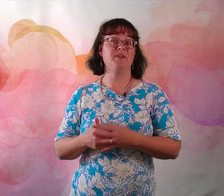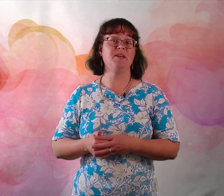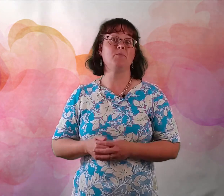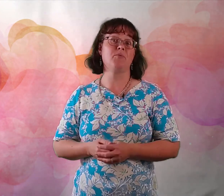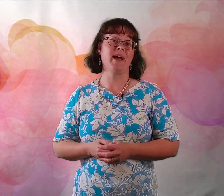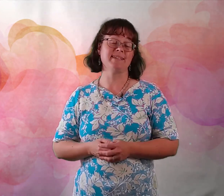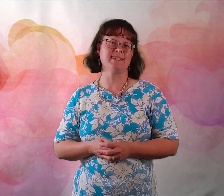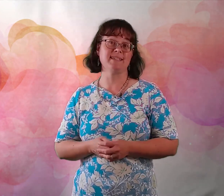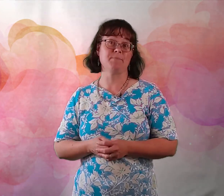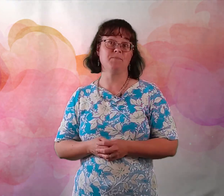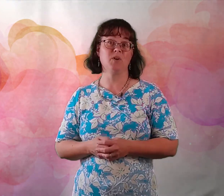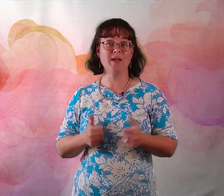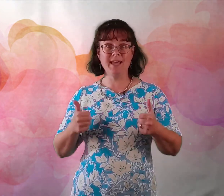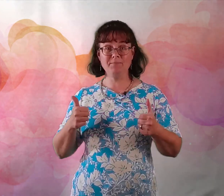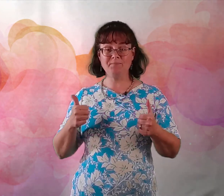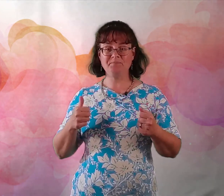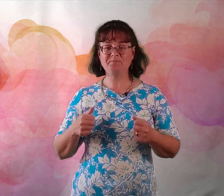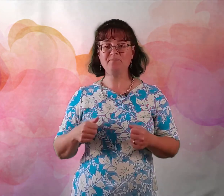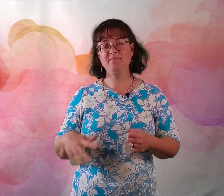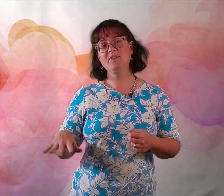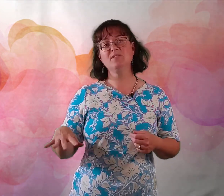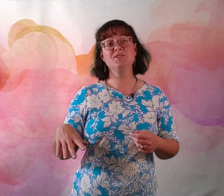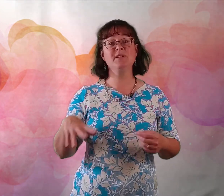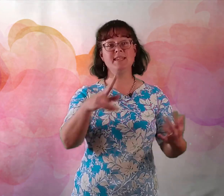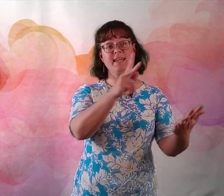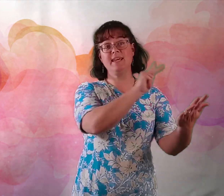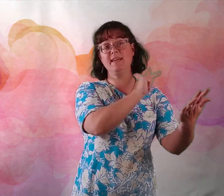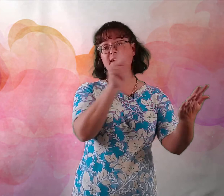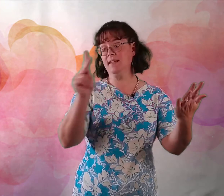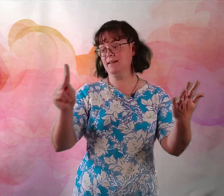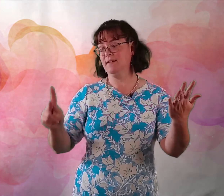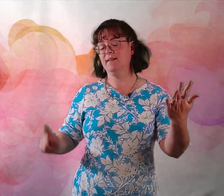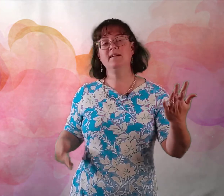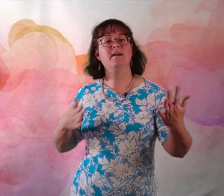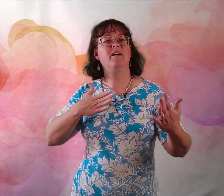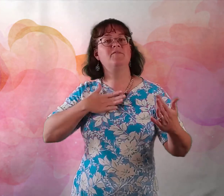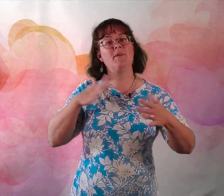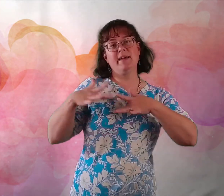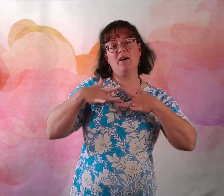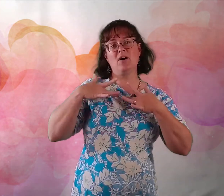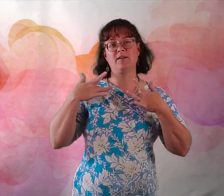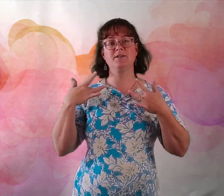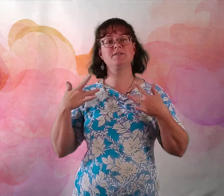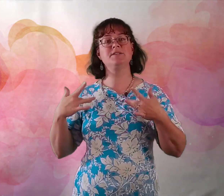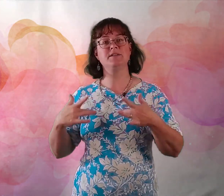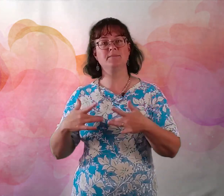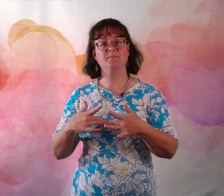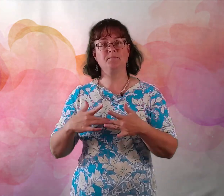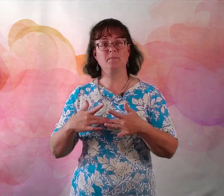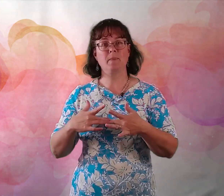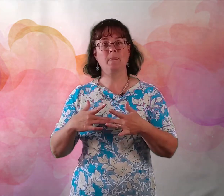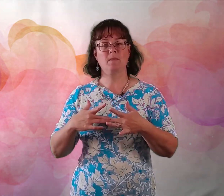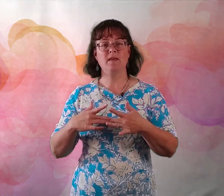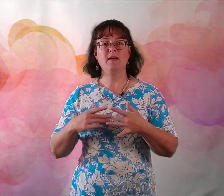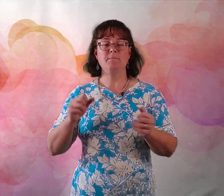video and practice some, okay? So let the King of my heart be